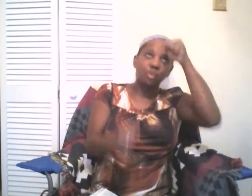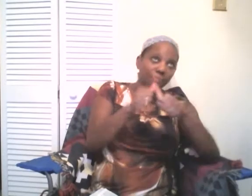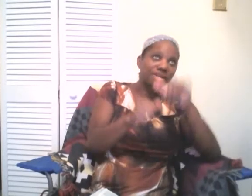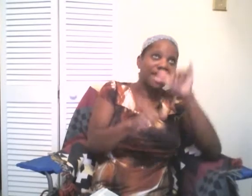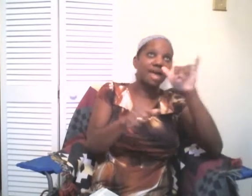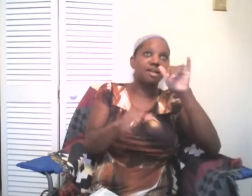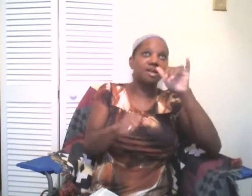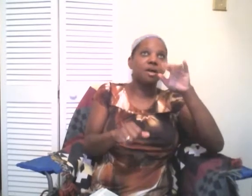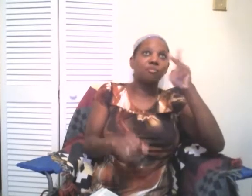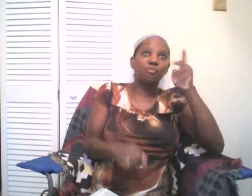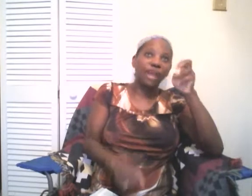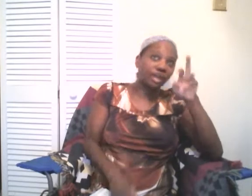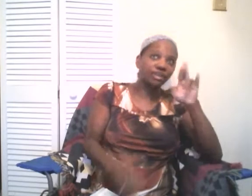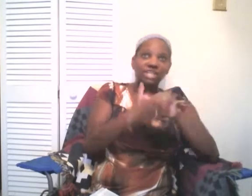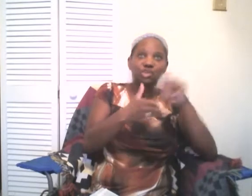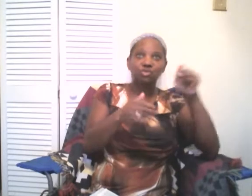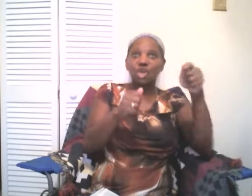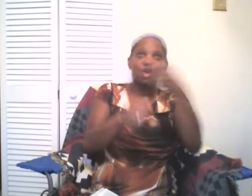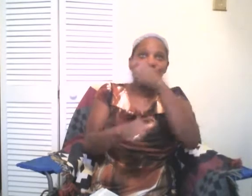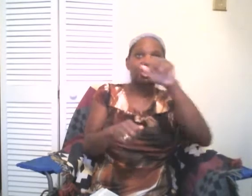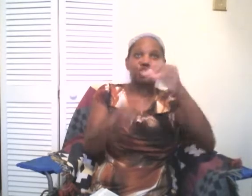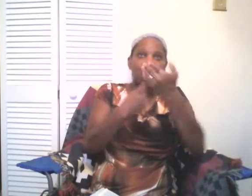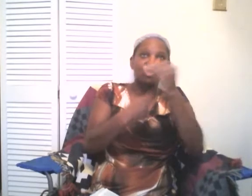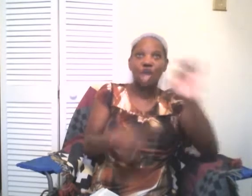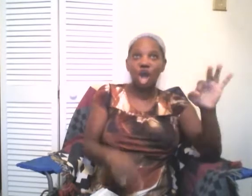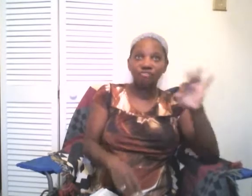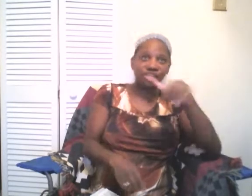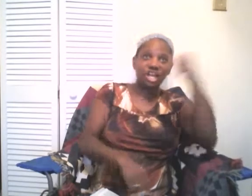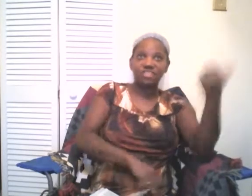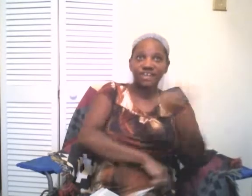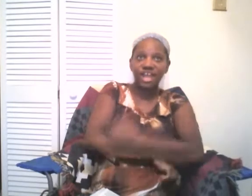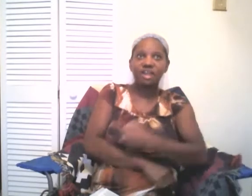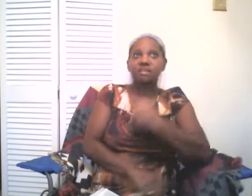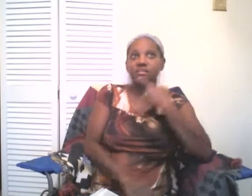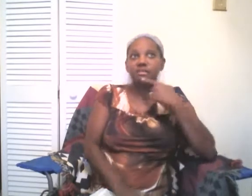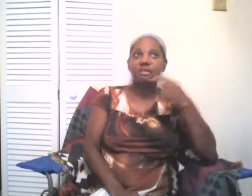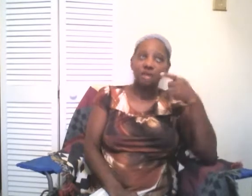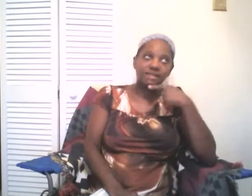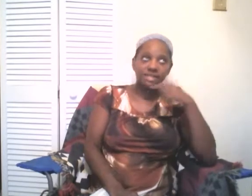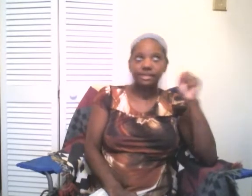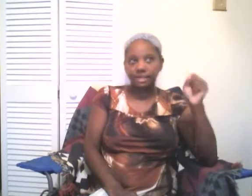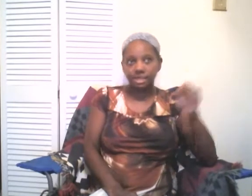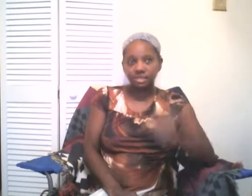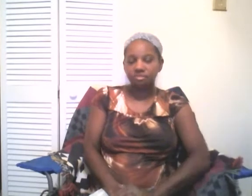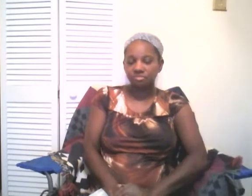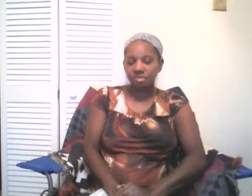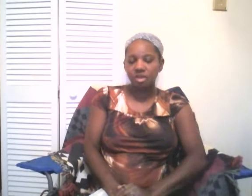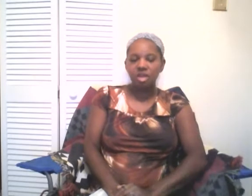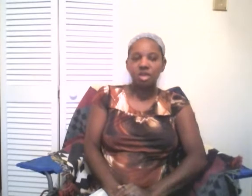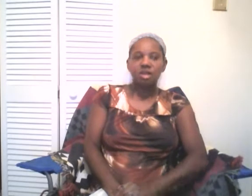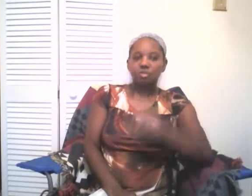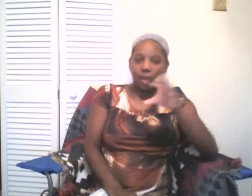Remember that breaker that you turned off the other day? I said, yeah. Well,